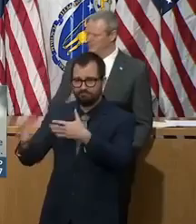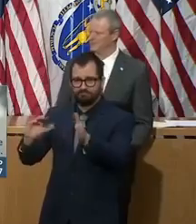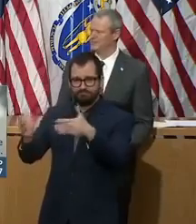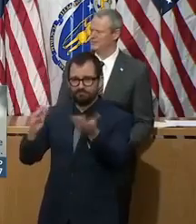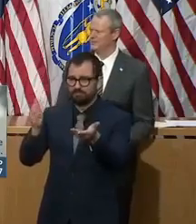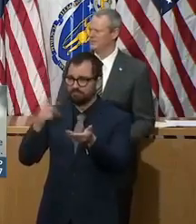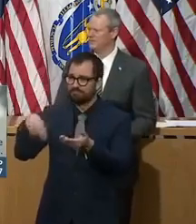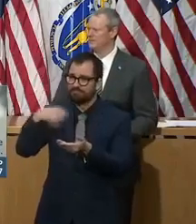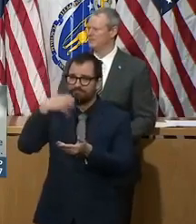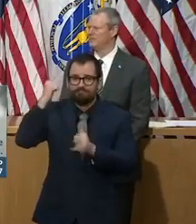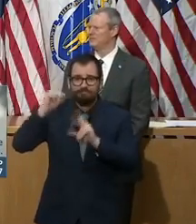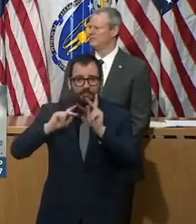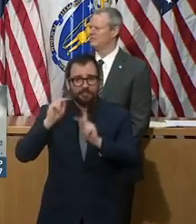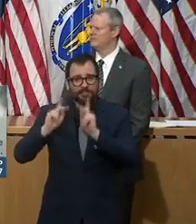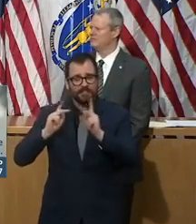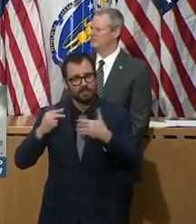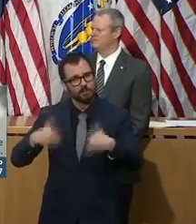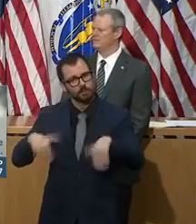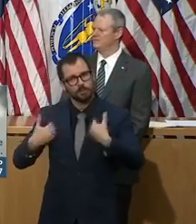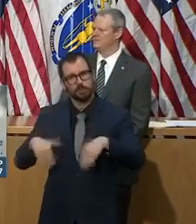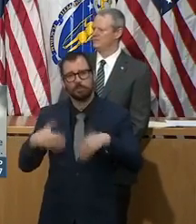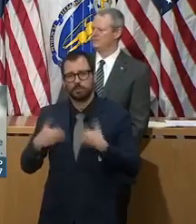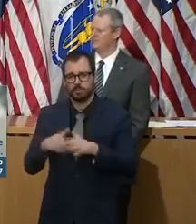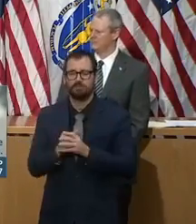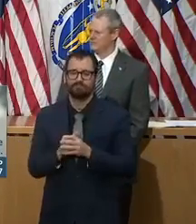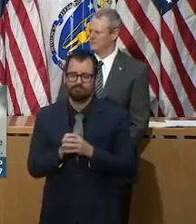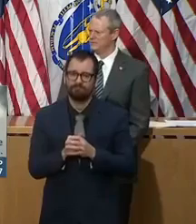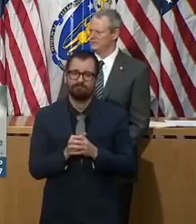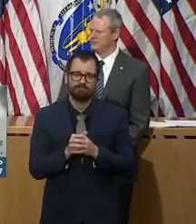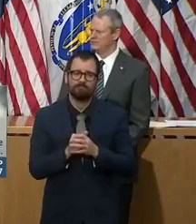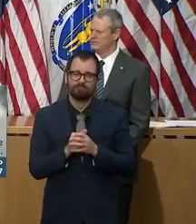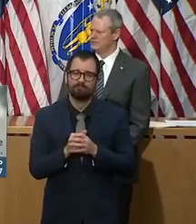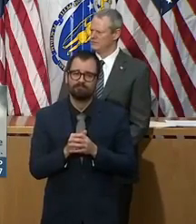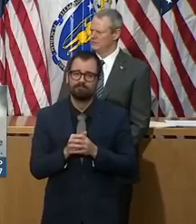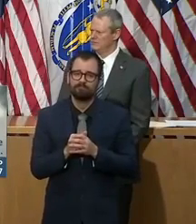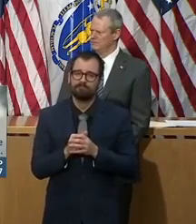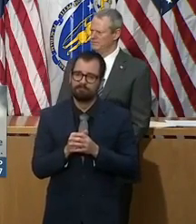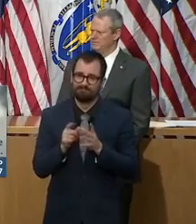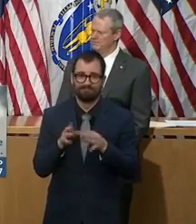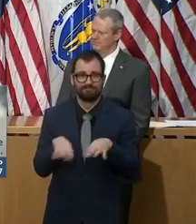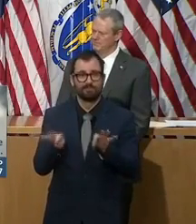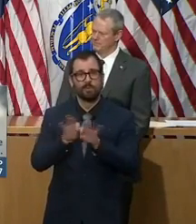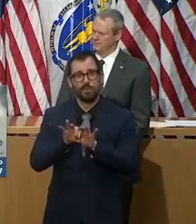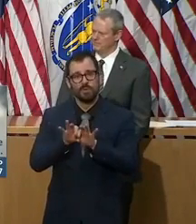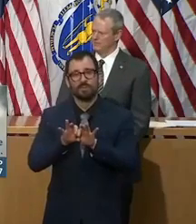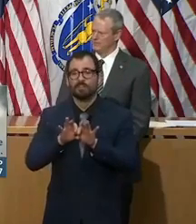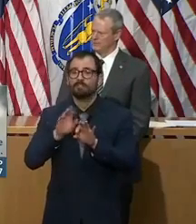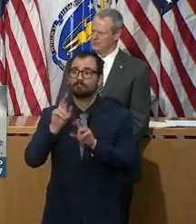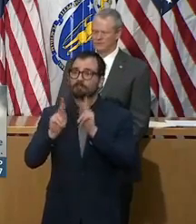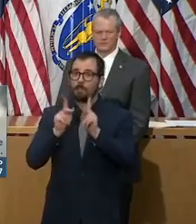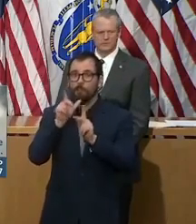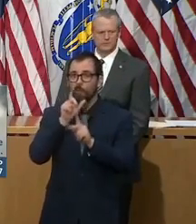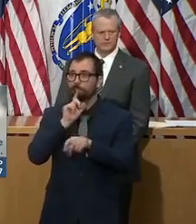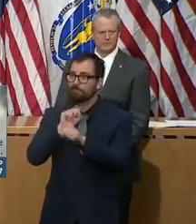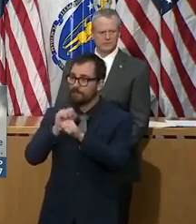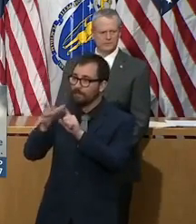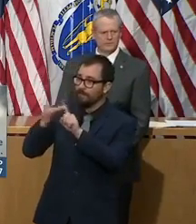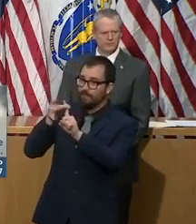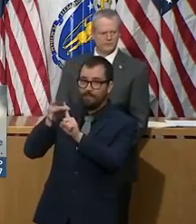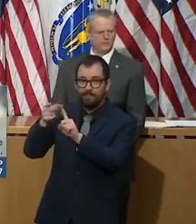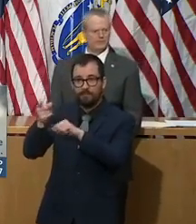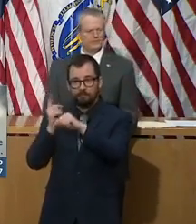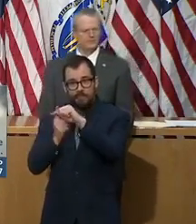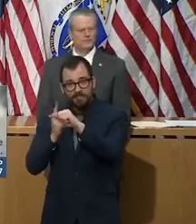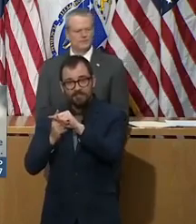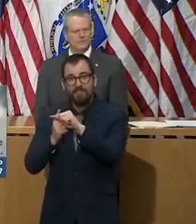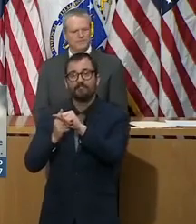separate units, have staff and the like. So it just seemed to us an imperative to do. Secretary Sutter,